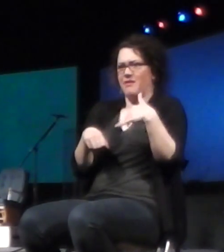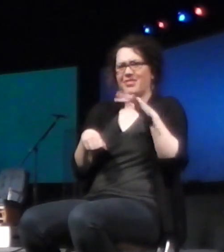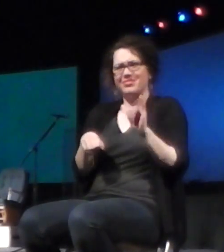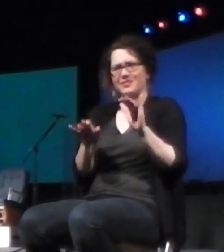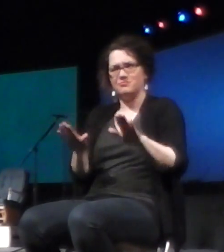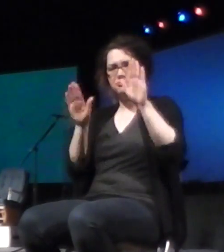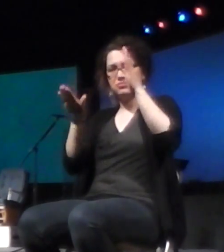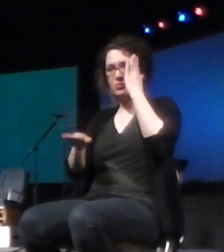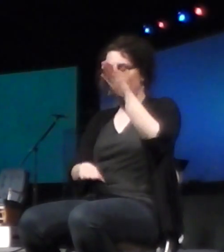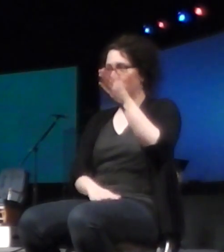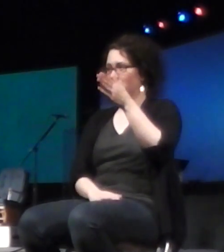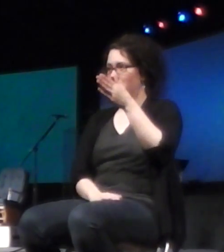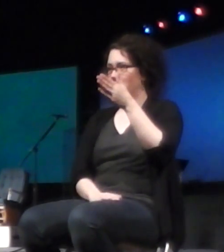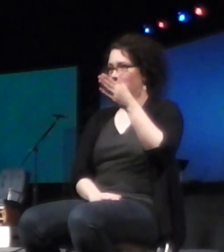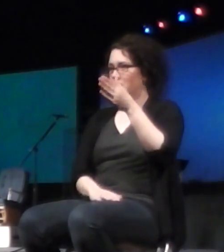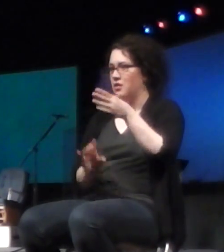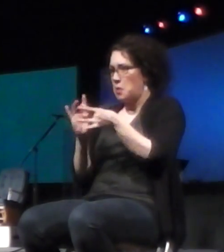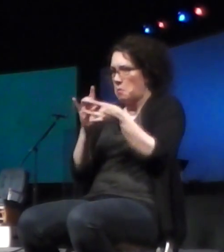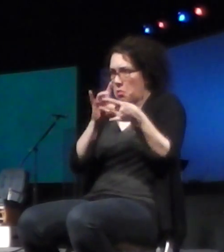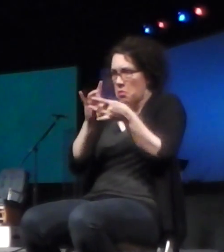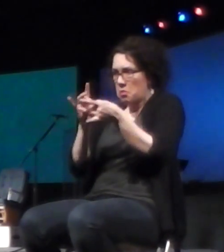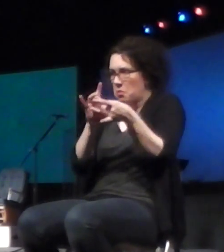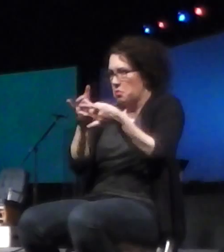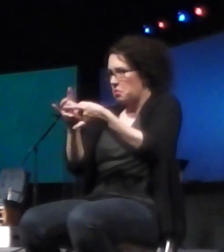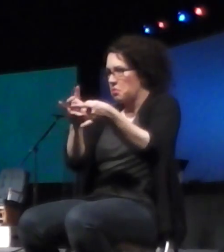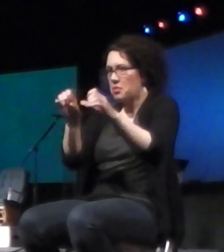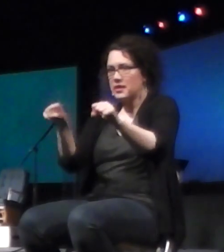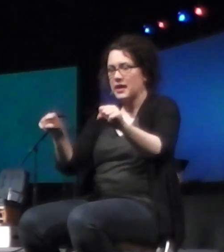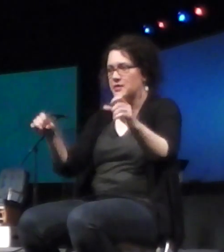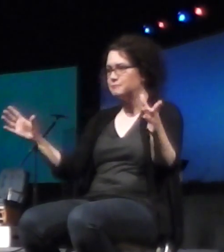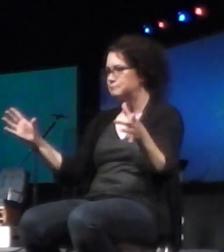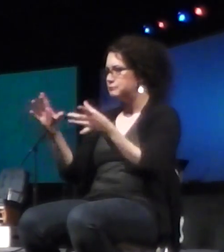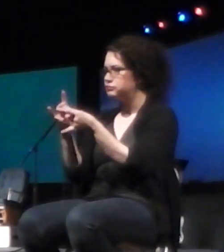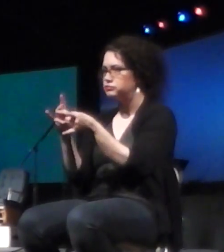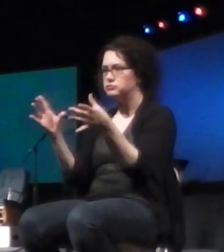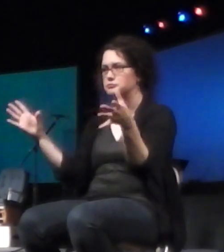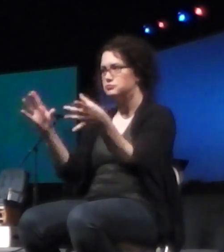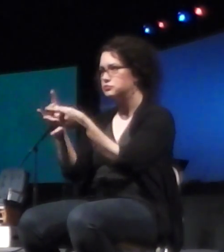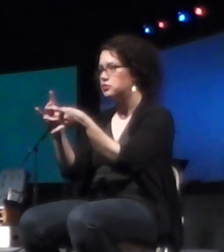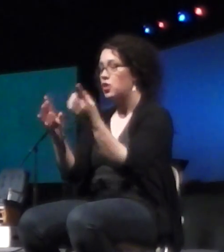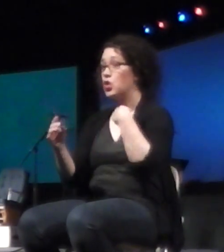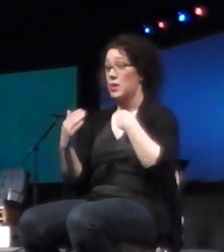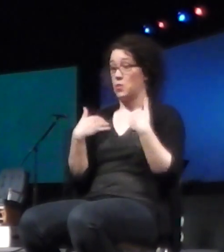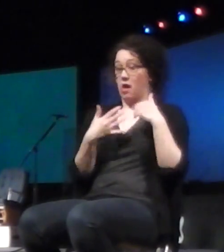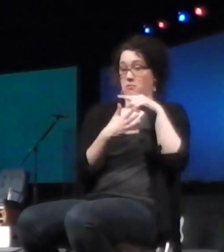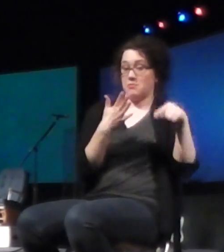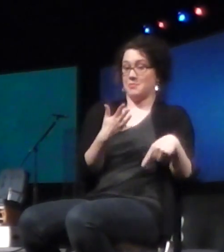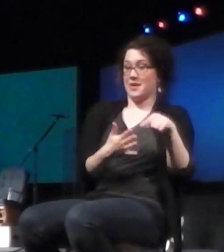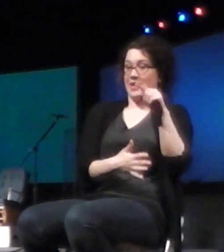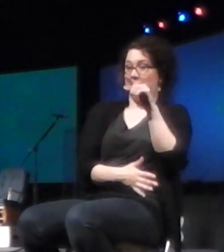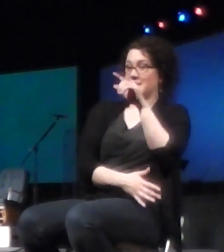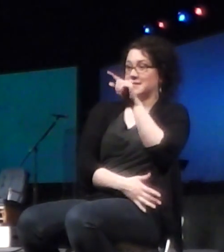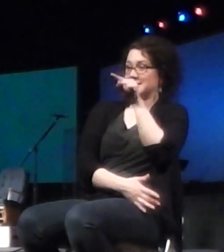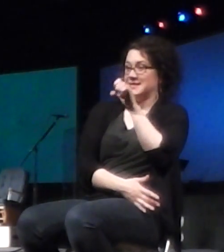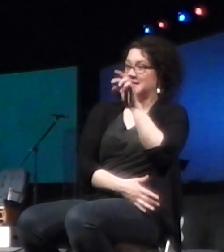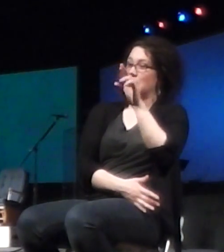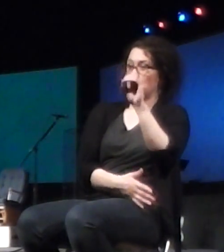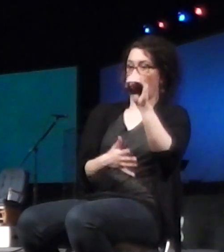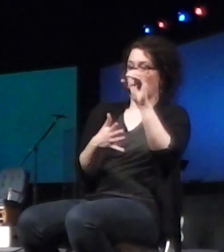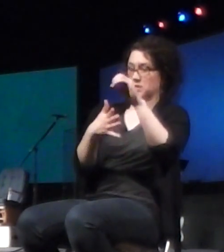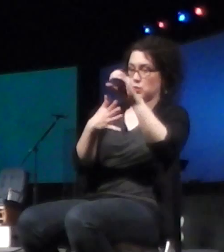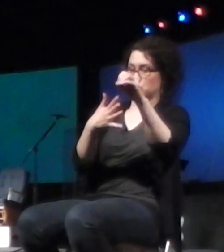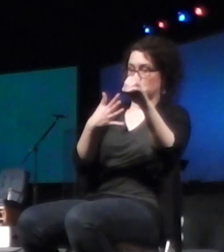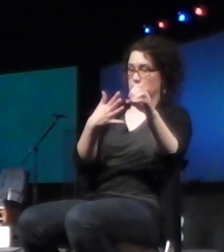mentoring relationships just started happening at Frontline? Our vision is these 5 zeros that we've looked at in the back. And so as we've